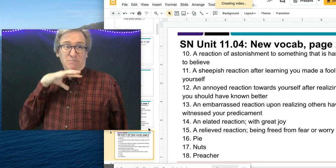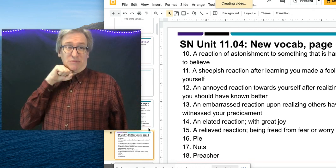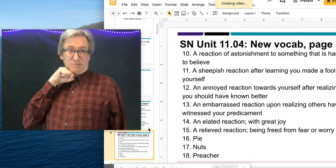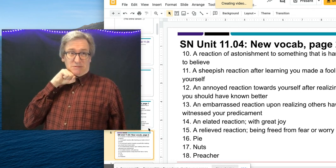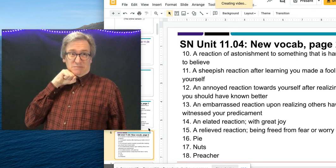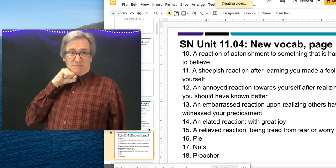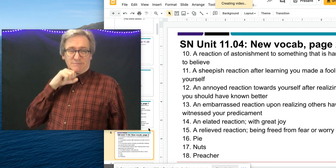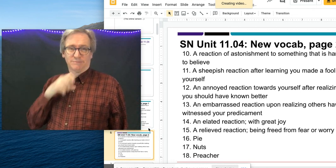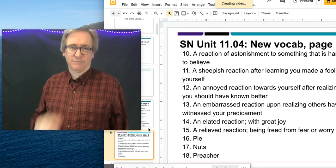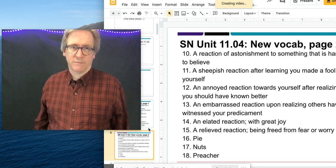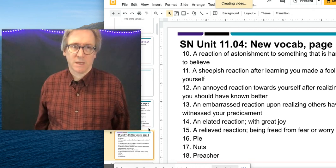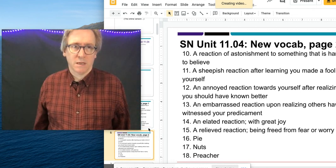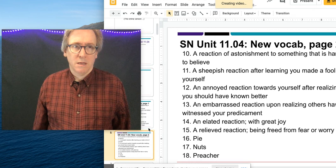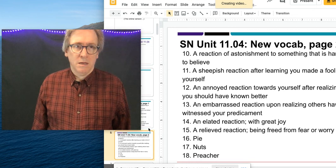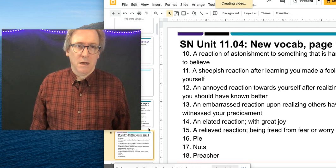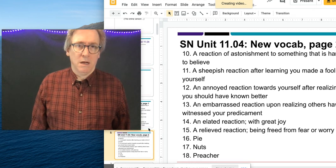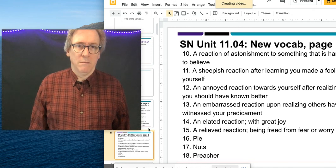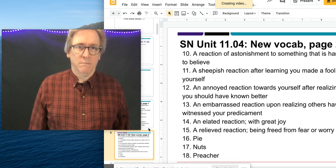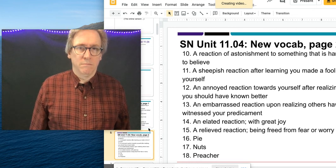was,